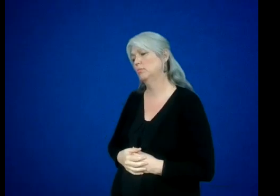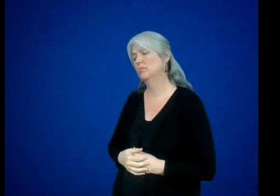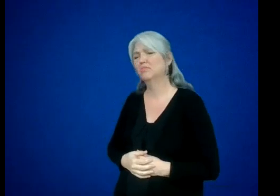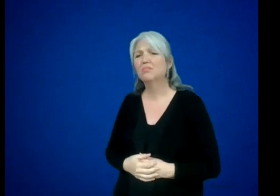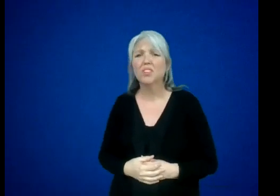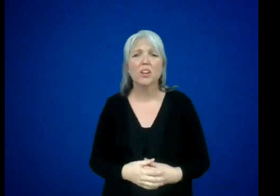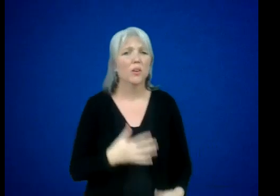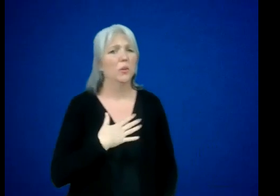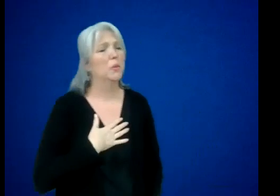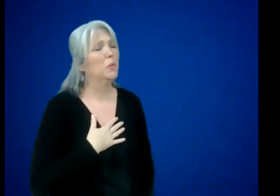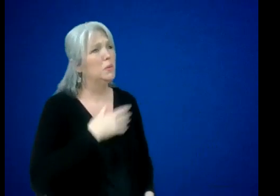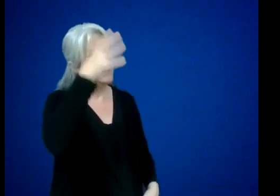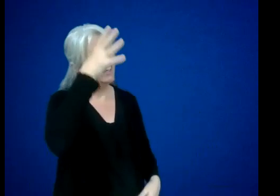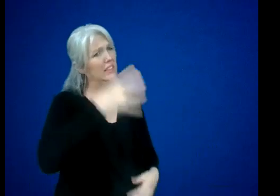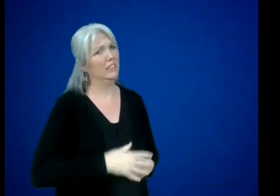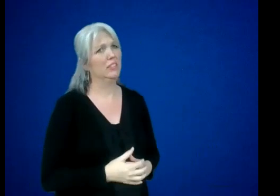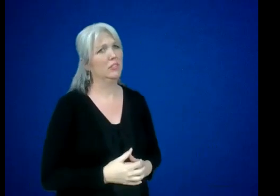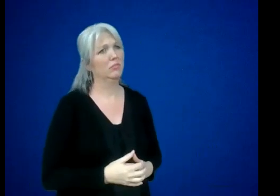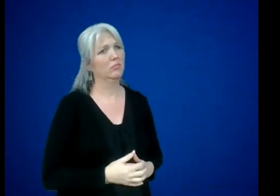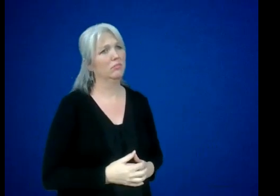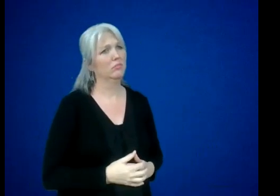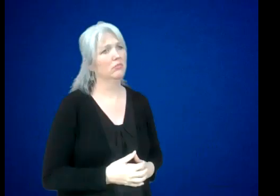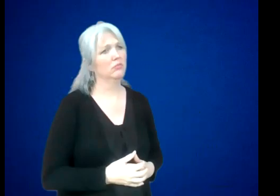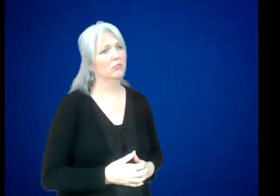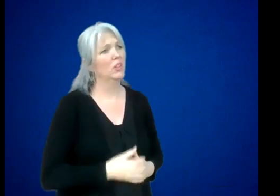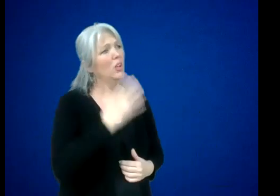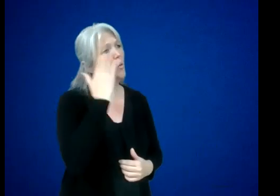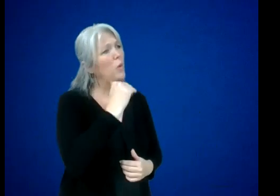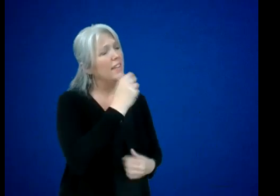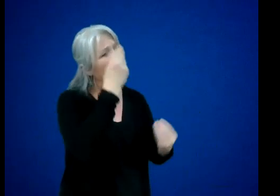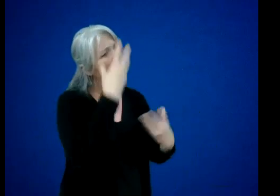Daddy, I said, how could you not tell me about something like that?